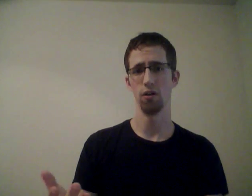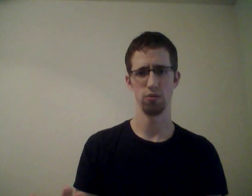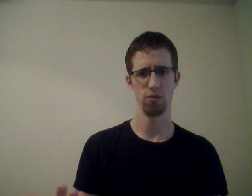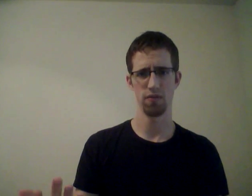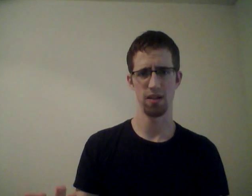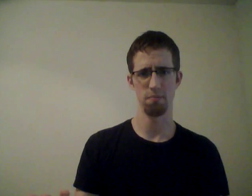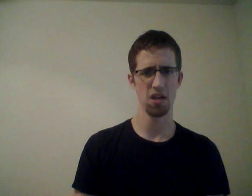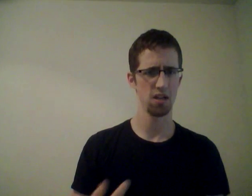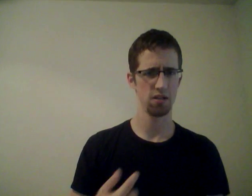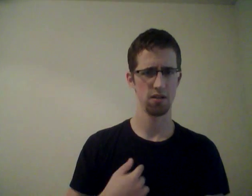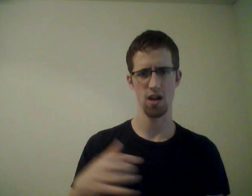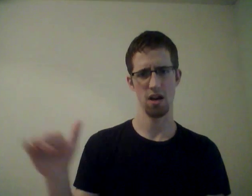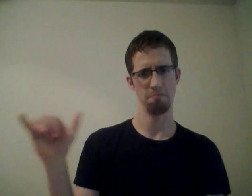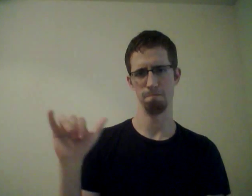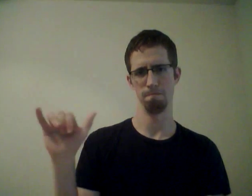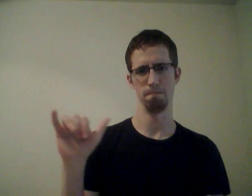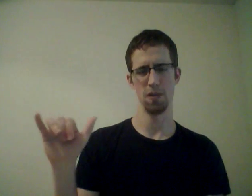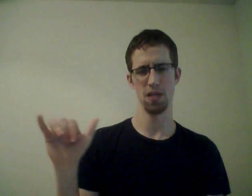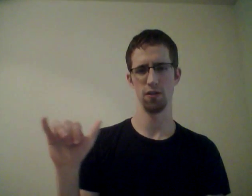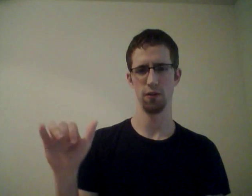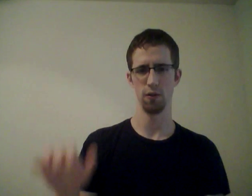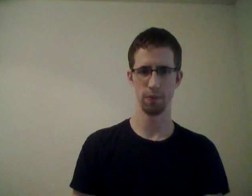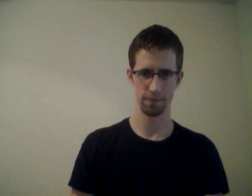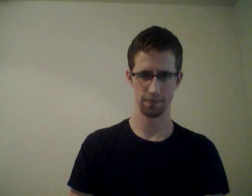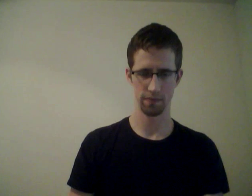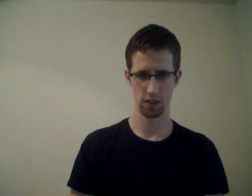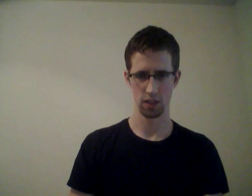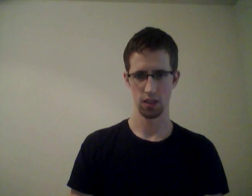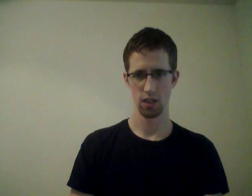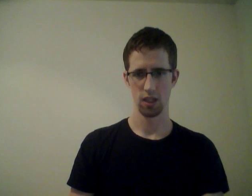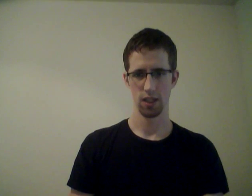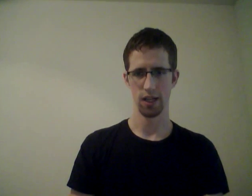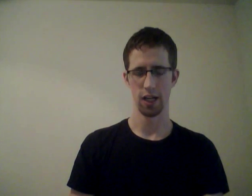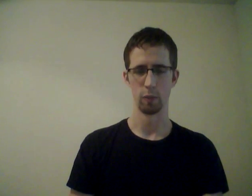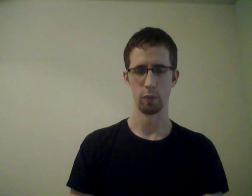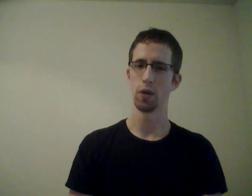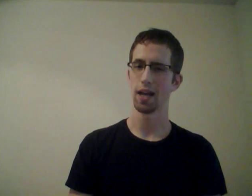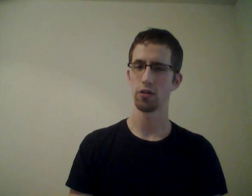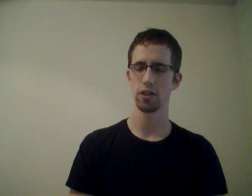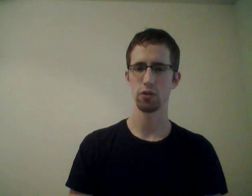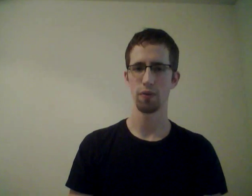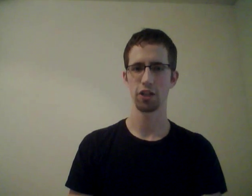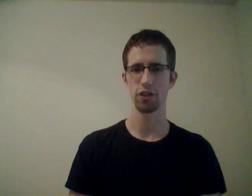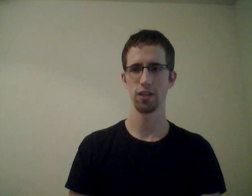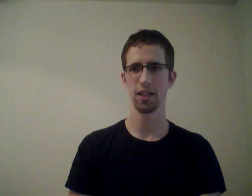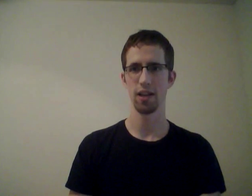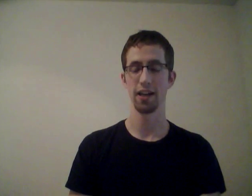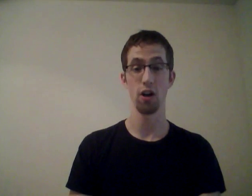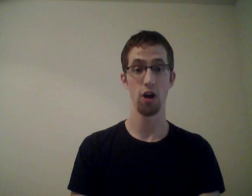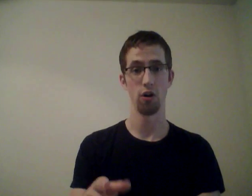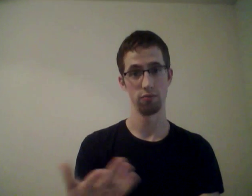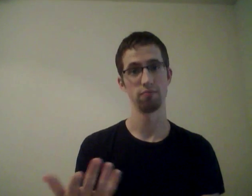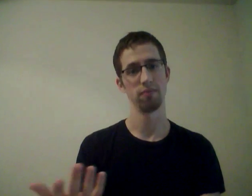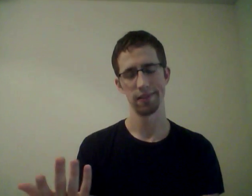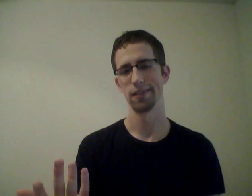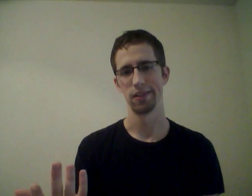you love that band? Yeah, me too. You can do this directionally, like, oh,